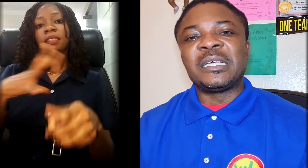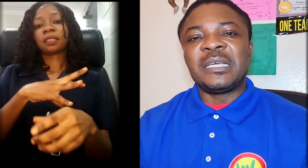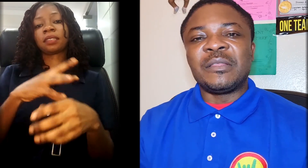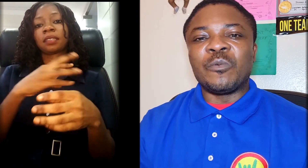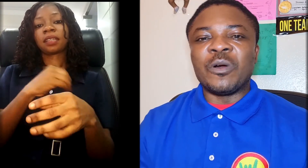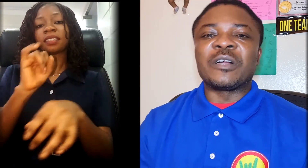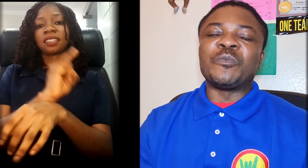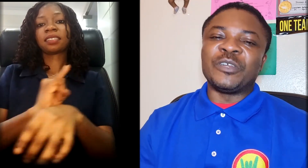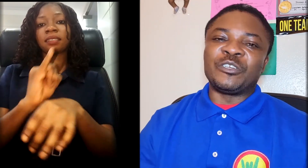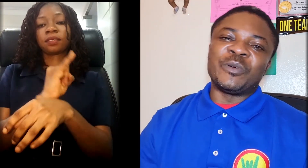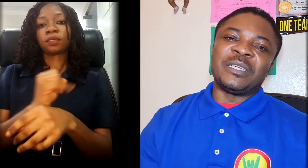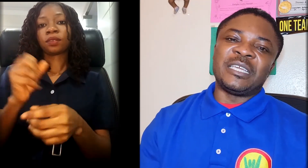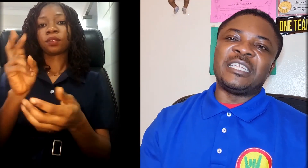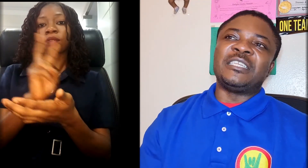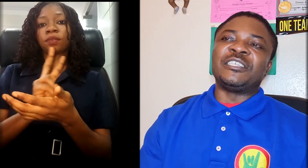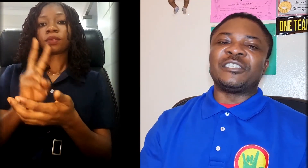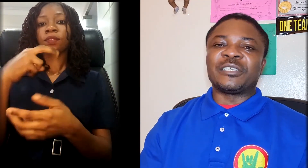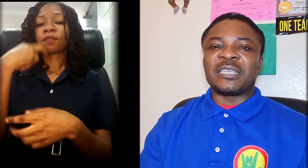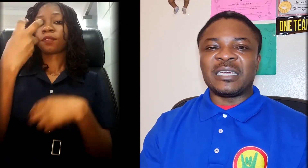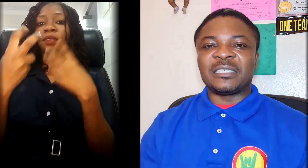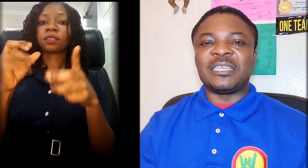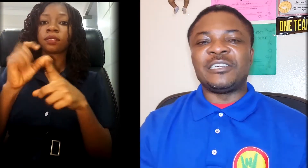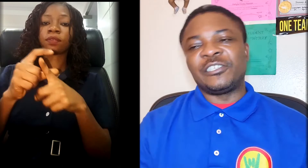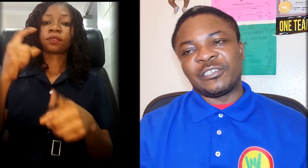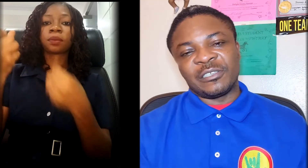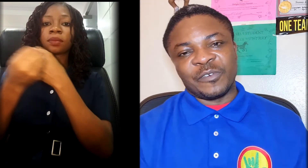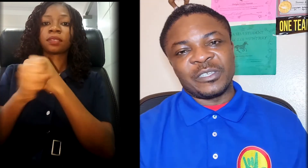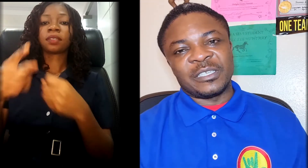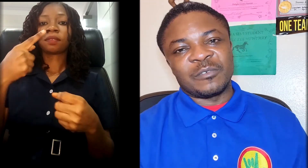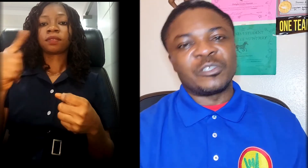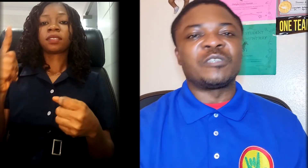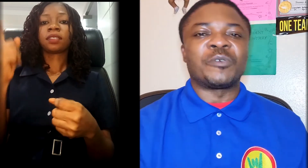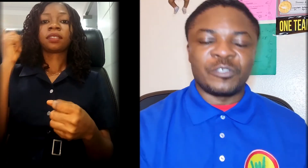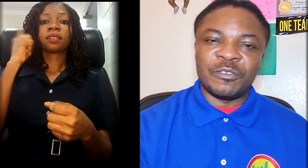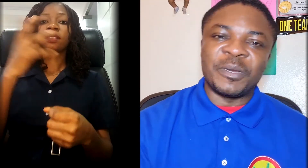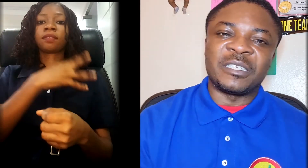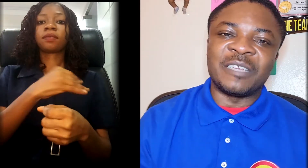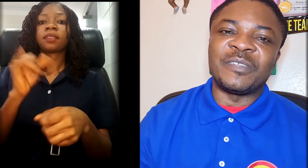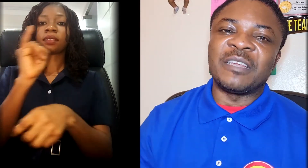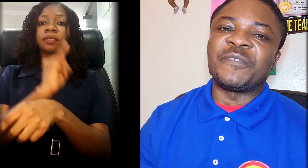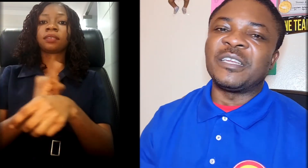support the work we're doing in Indigenous Hands, the Indigenous Voices, which is